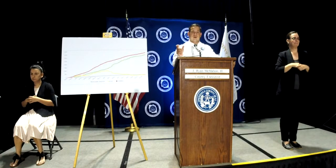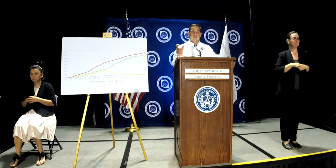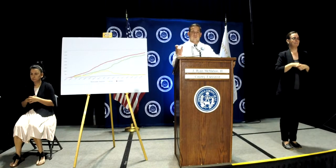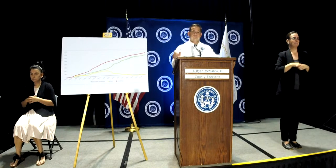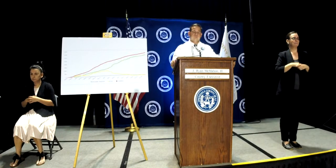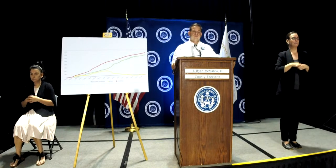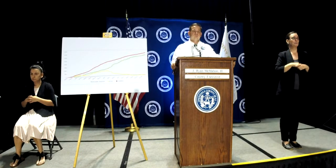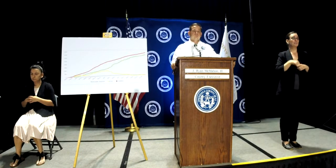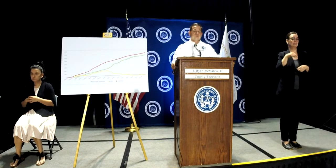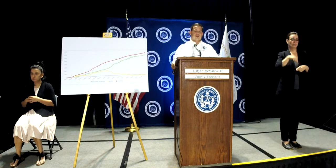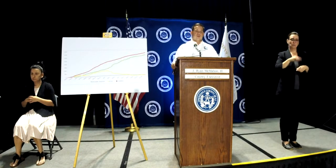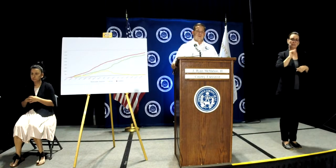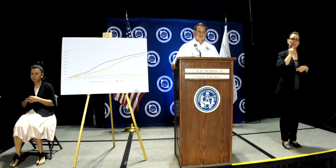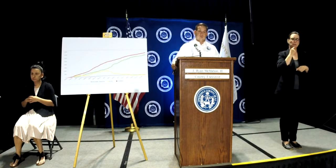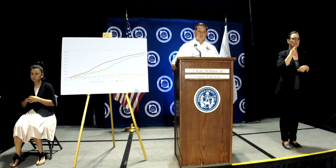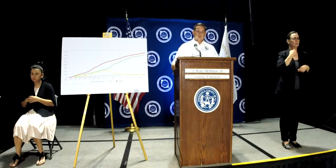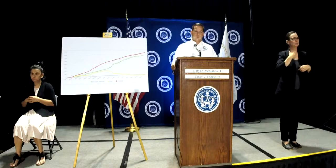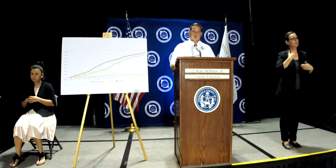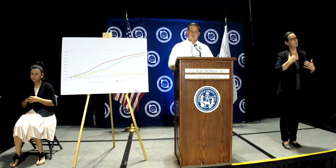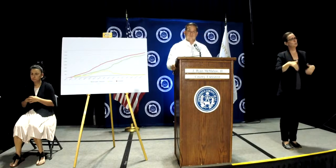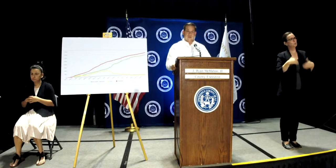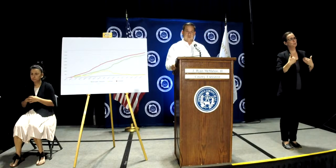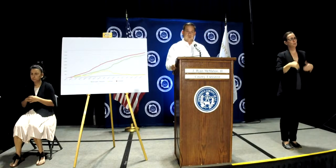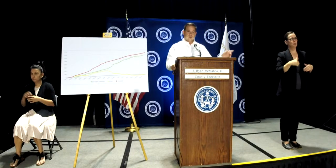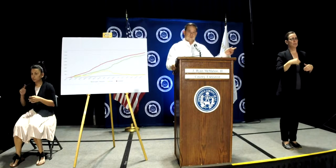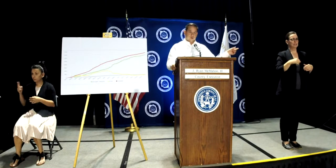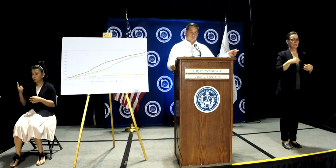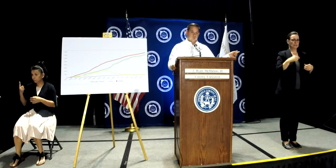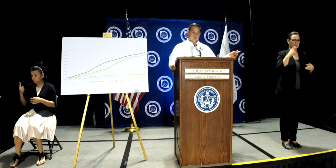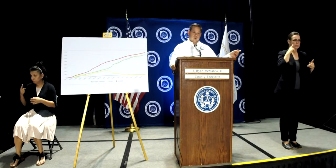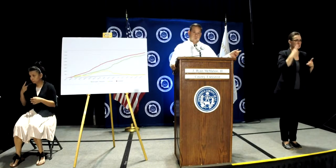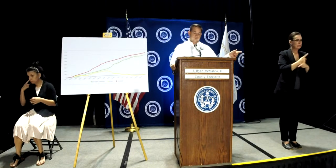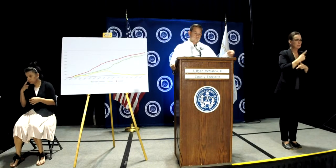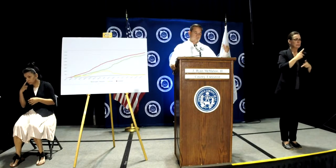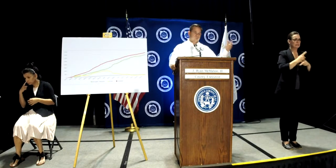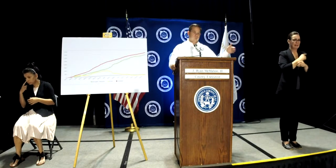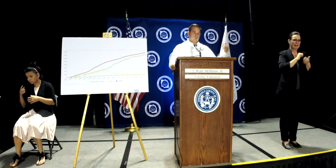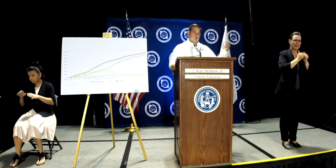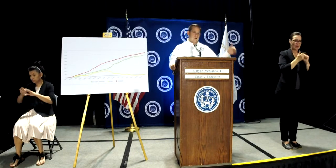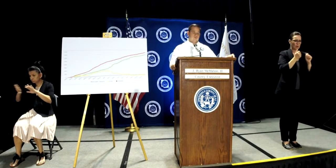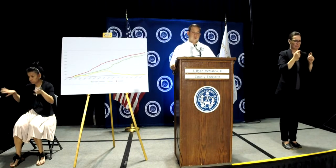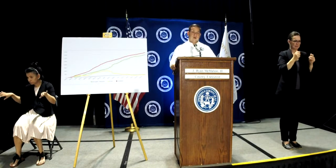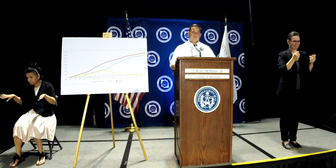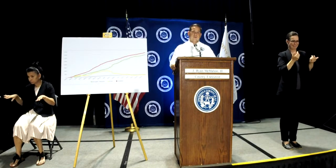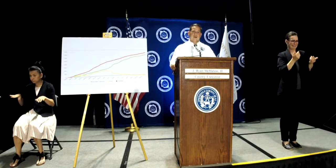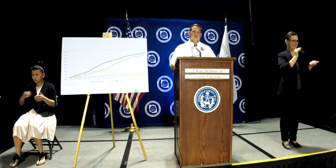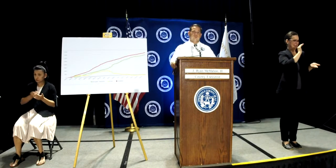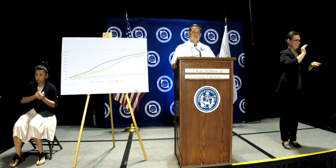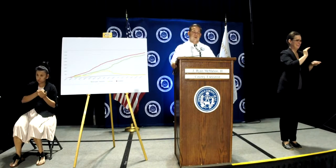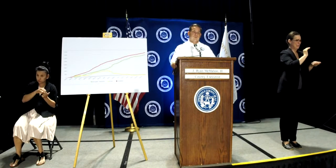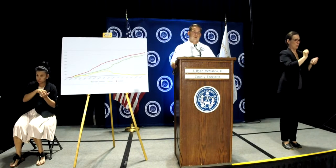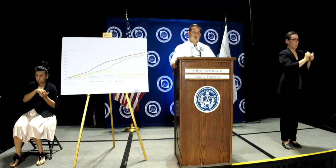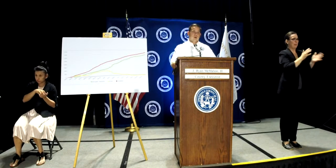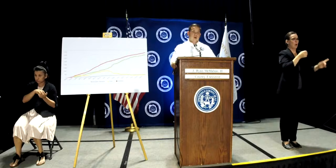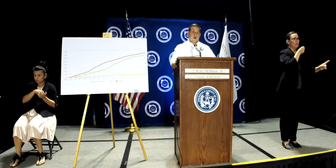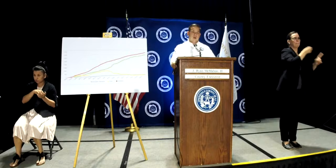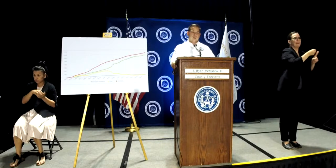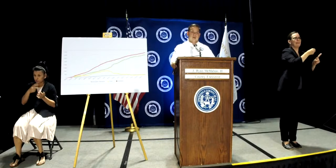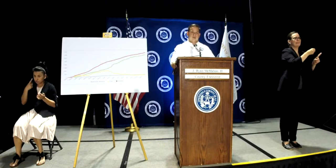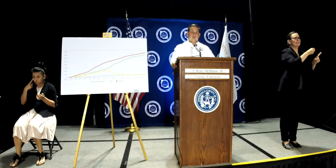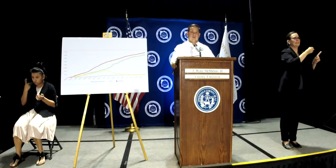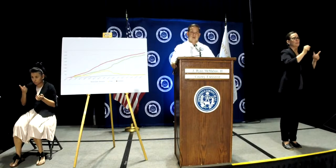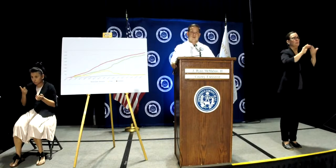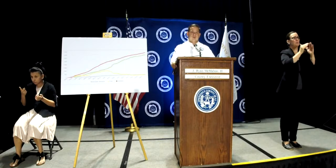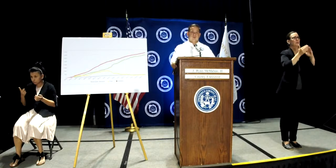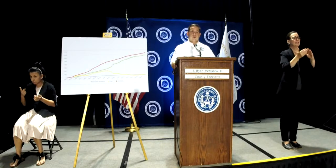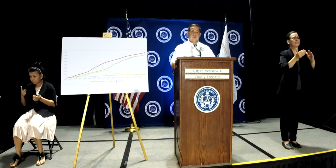general fund. The general fund's the one with the hole, not the sewer fund, which is water environmental protection, so they